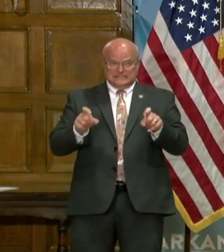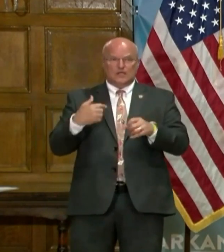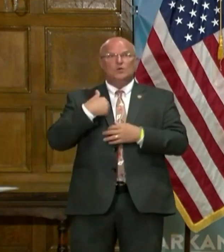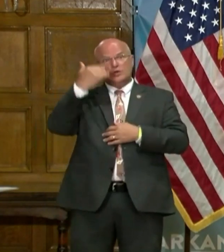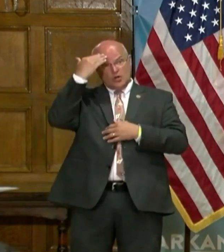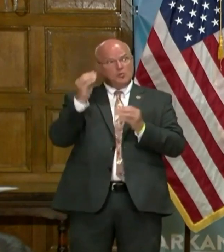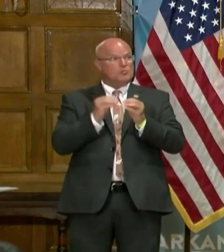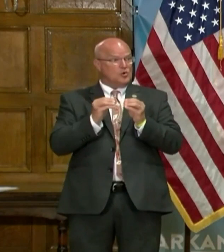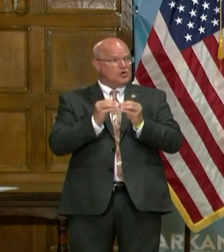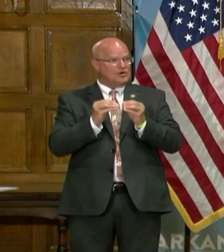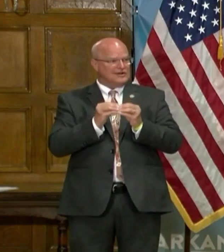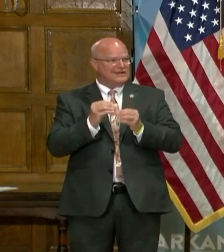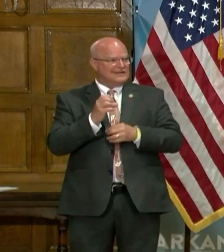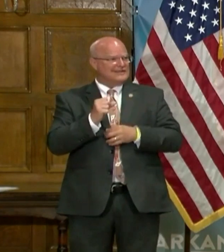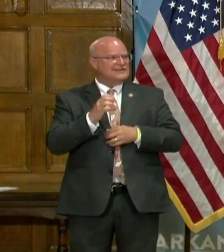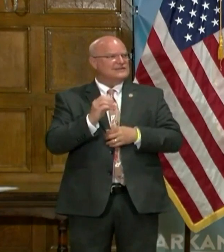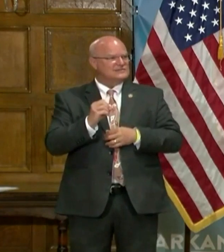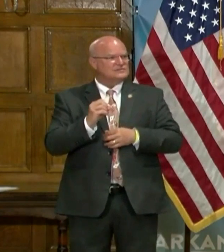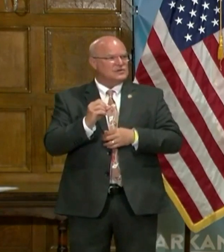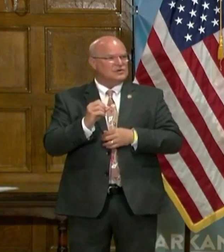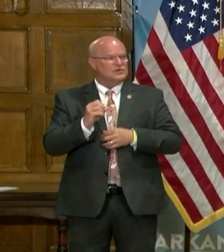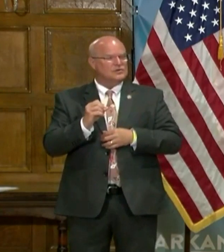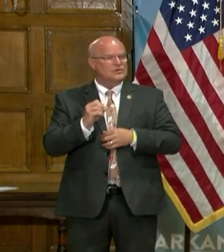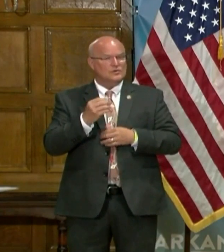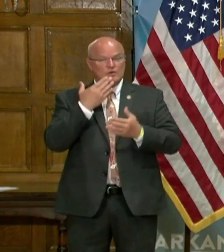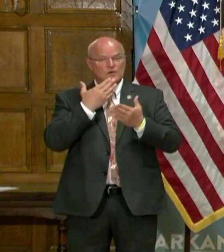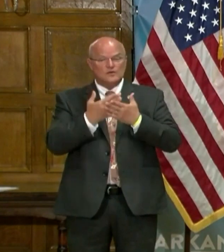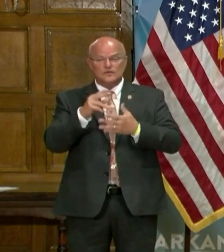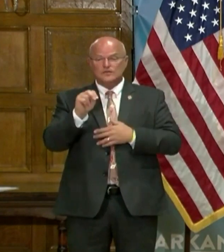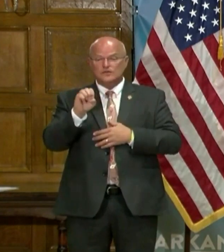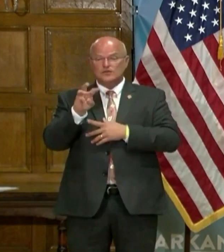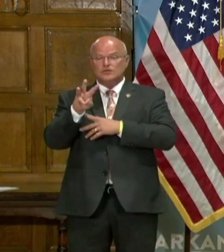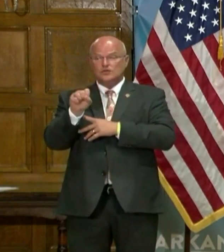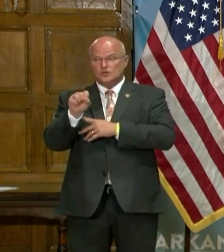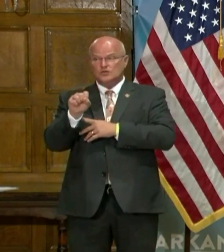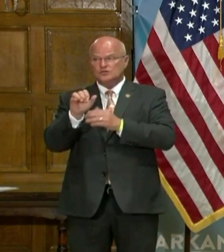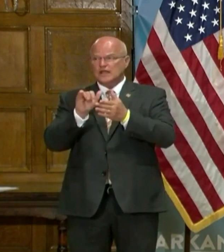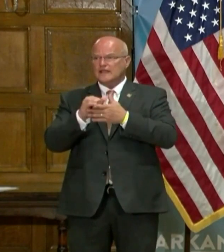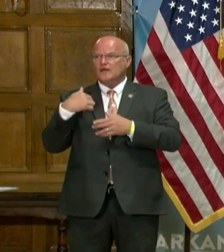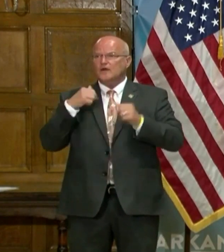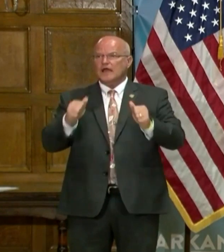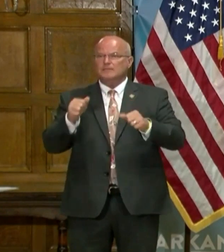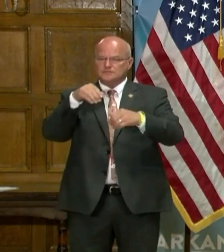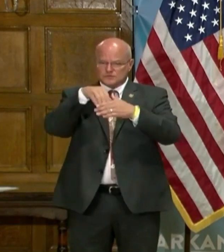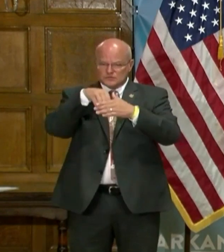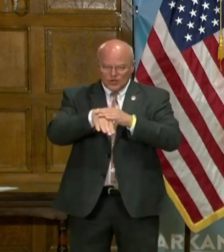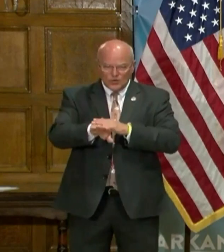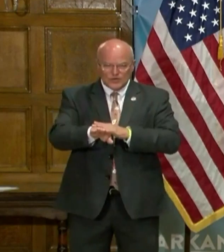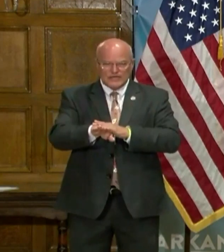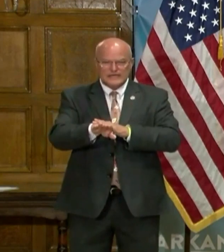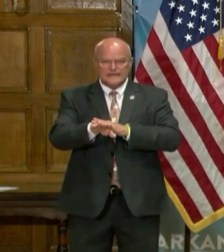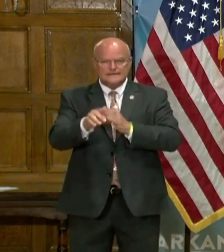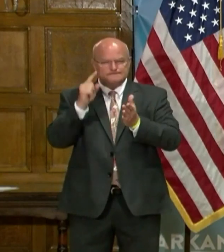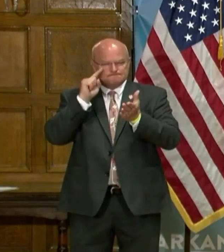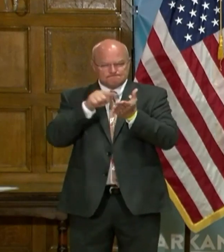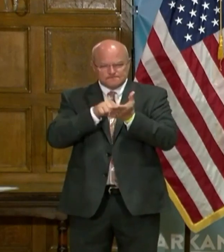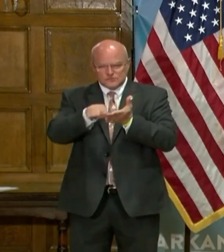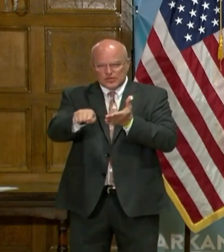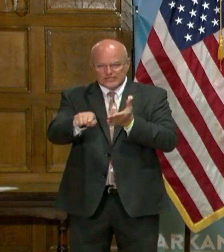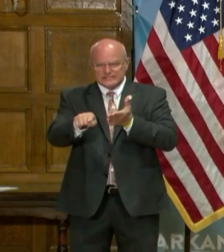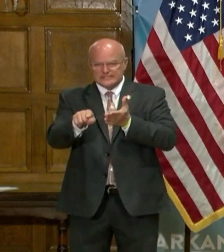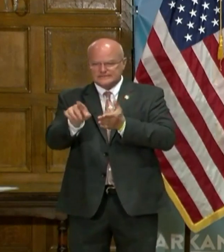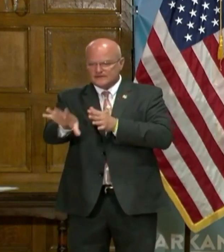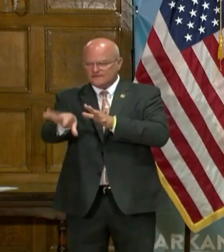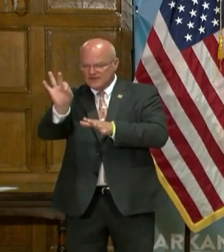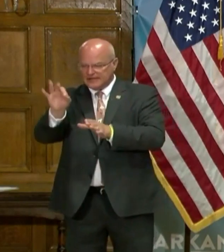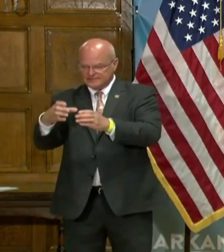we do know more. And the good news from that is that we're able to go in and trace it,